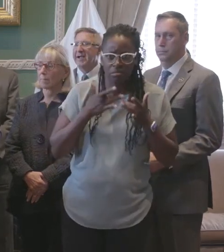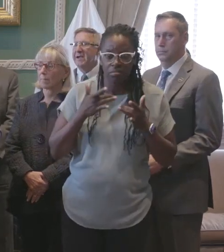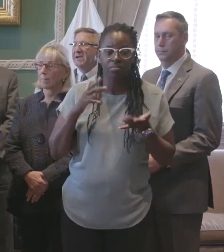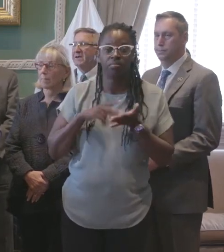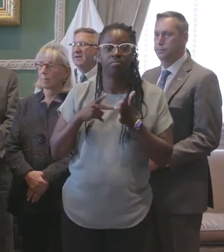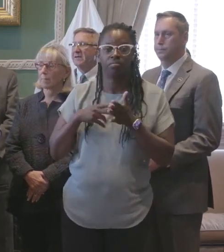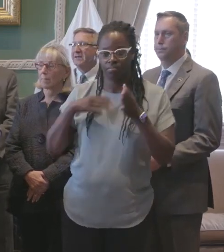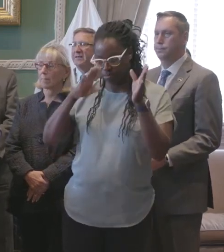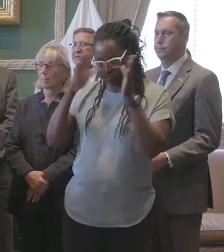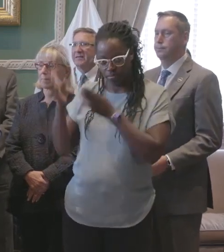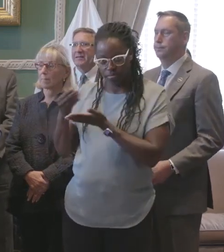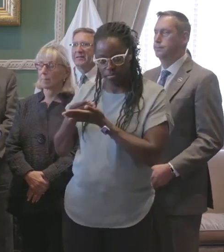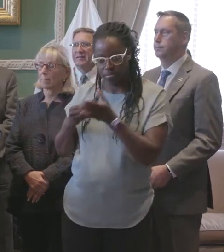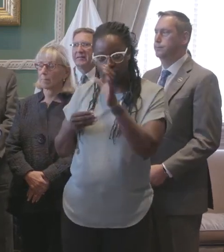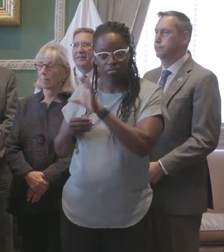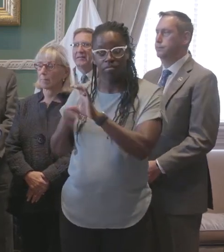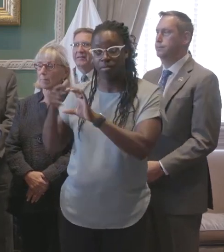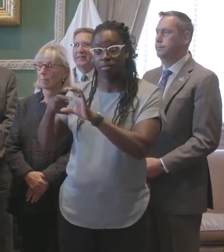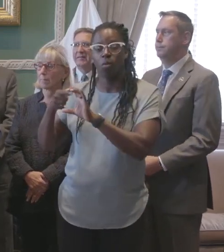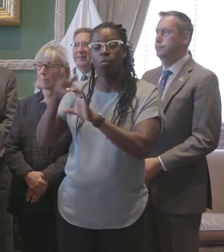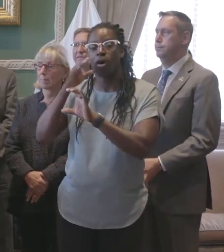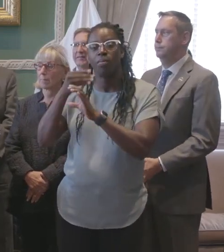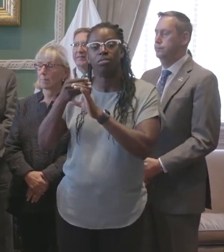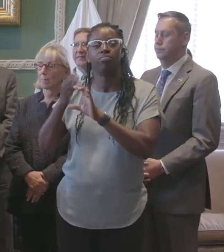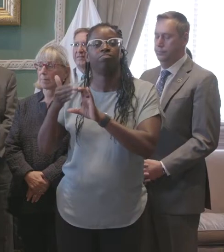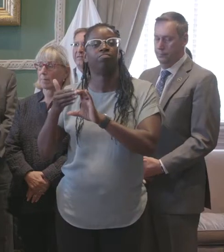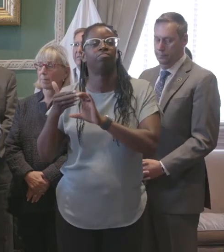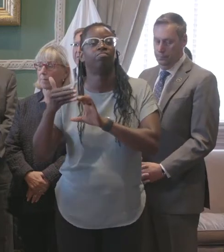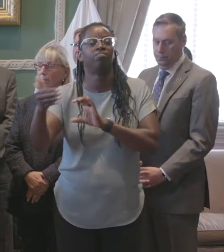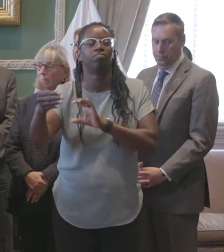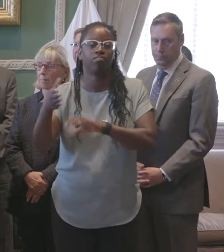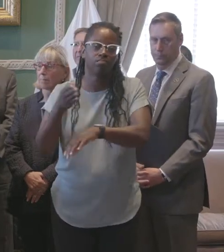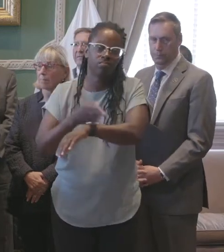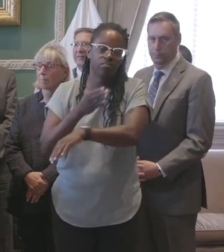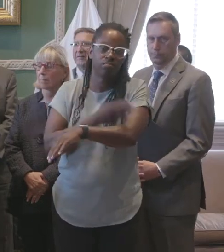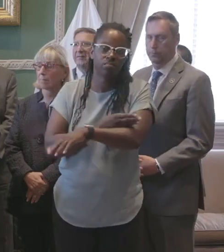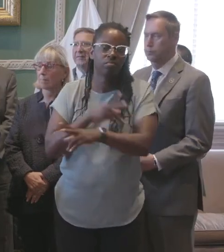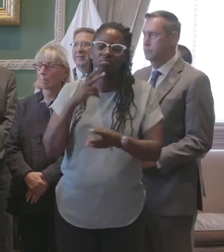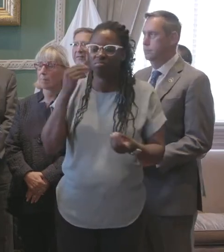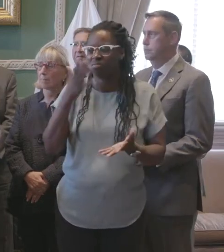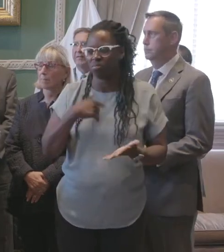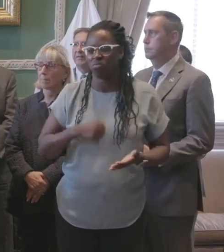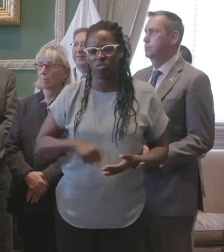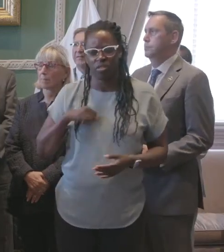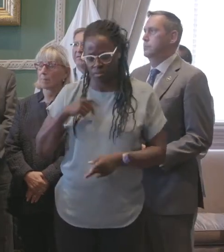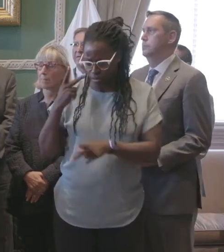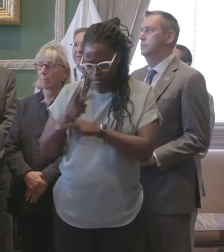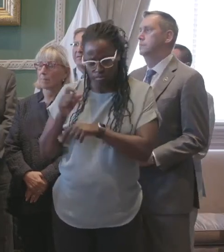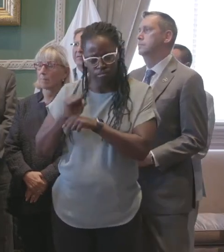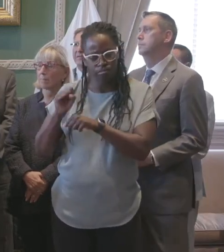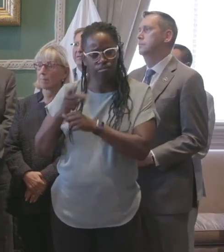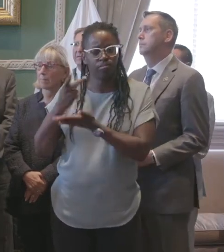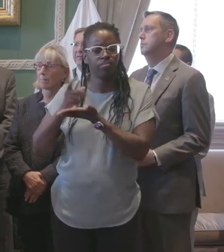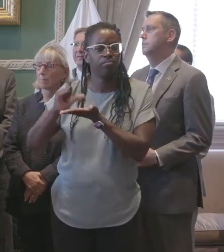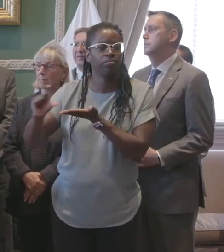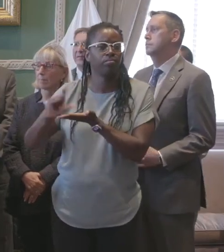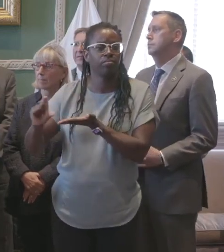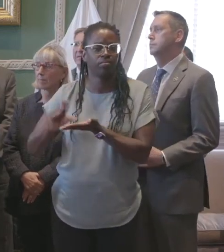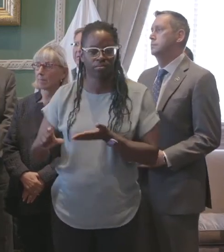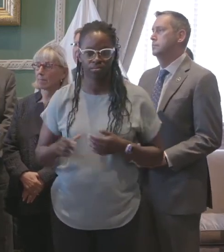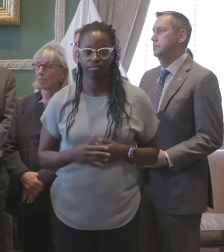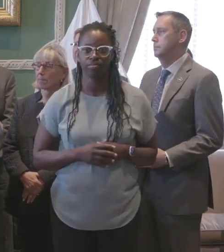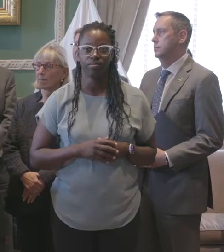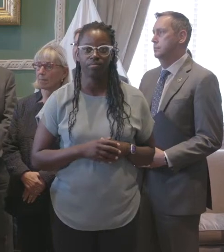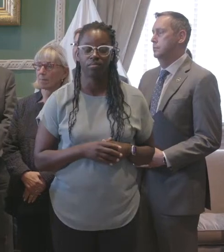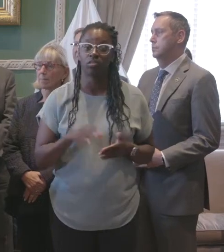amount of steps that we've taken, and we're very proud of that. We're also very proud of continuing the Student Opportunity Act, one that was in 2019 when we passed it was